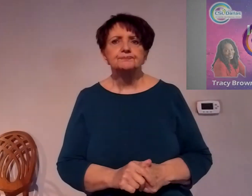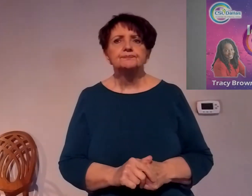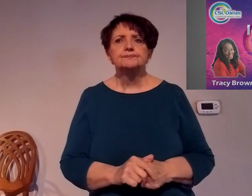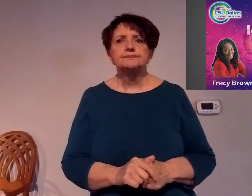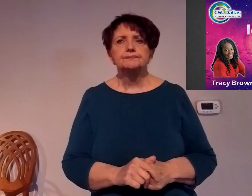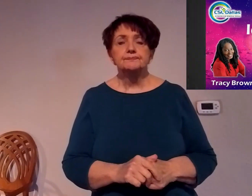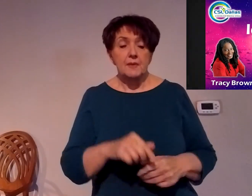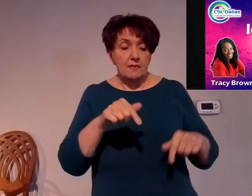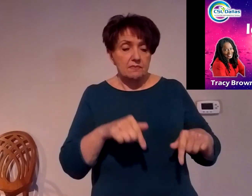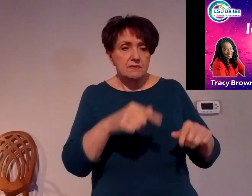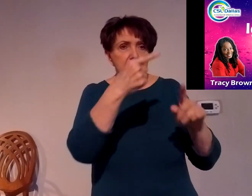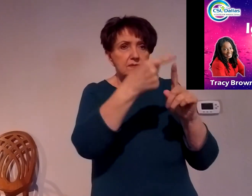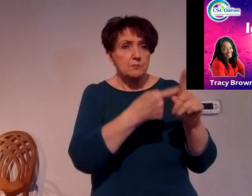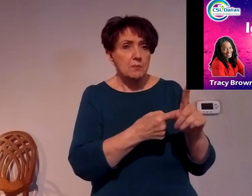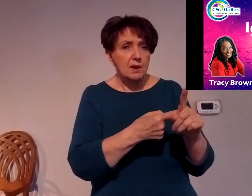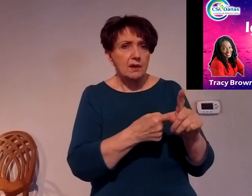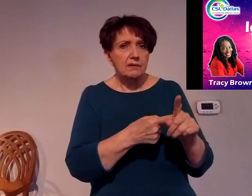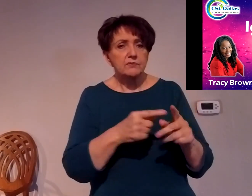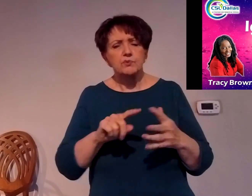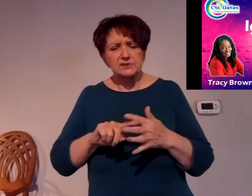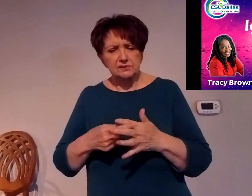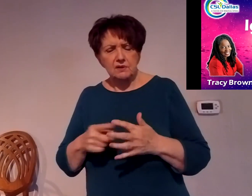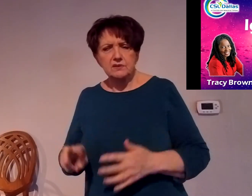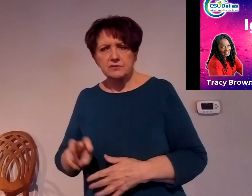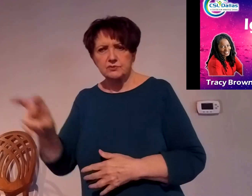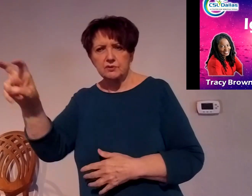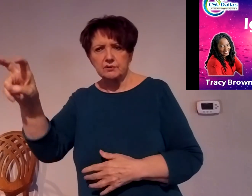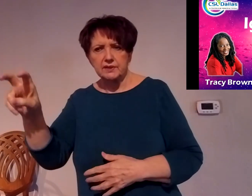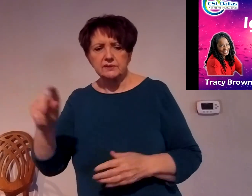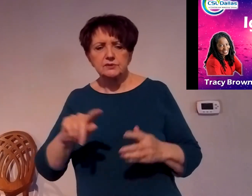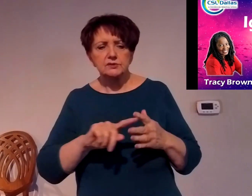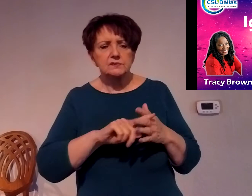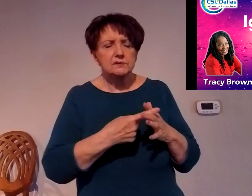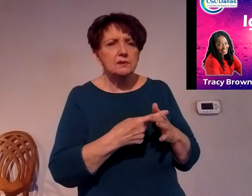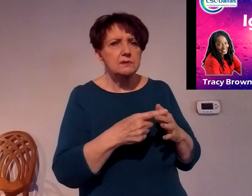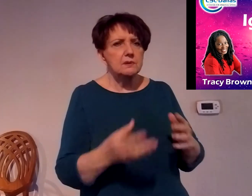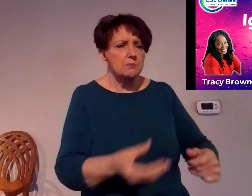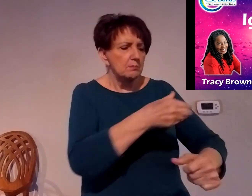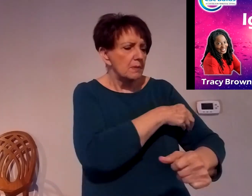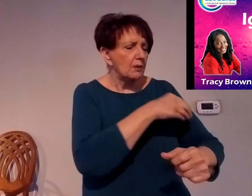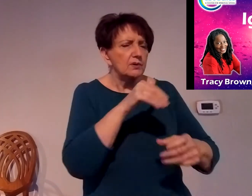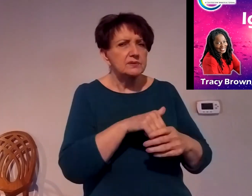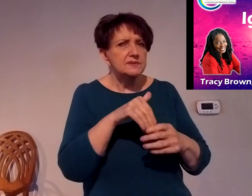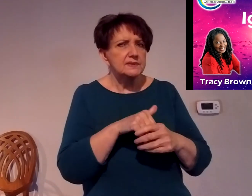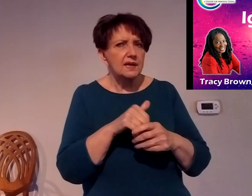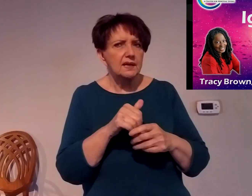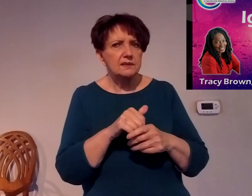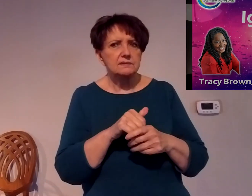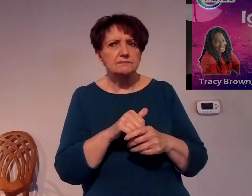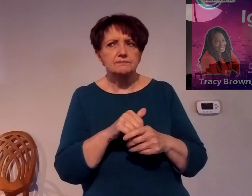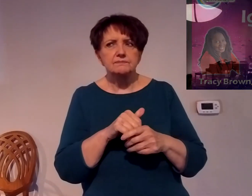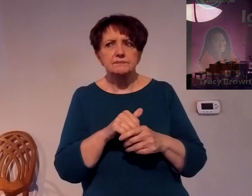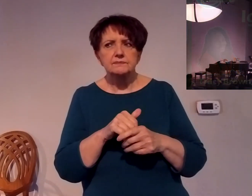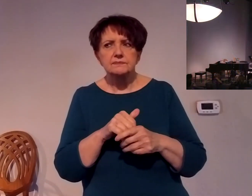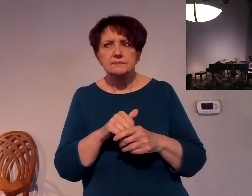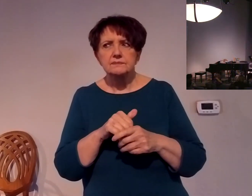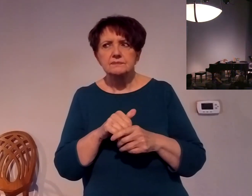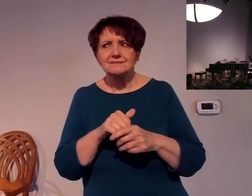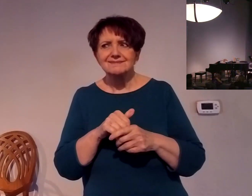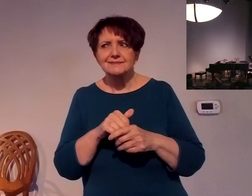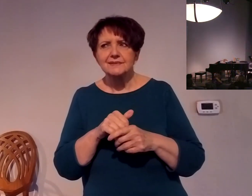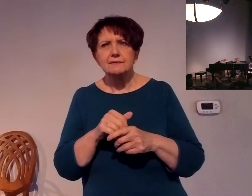This month, as we have begun this journey to ignite the power within, it makes